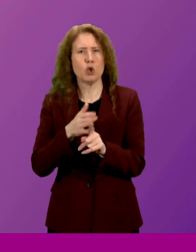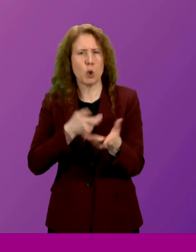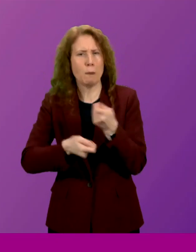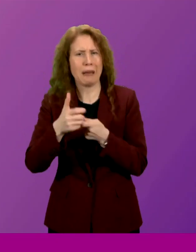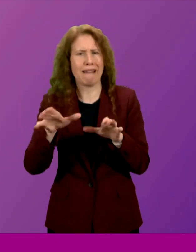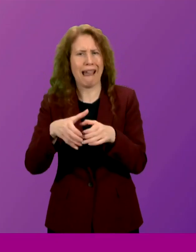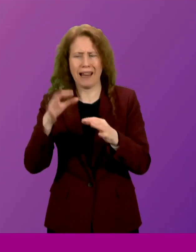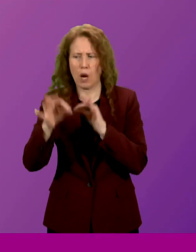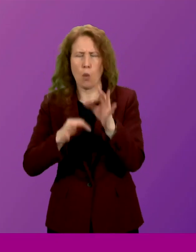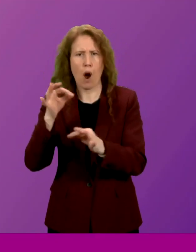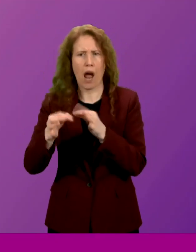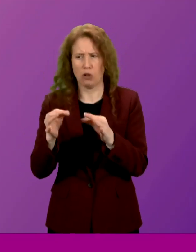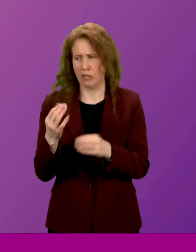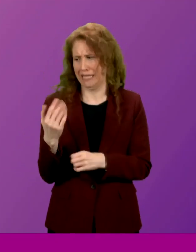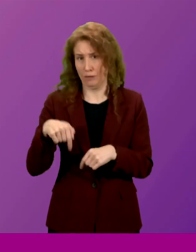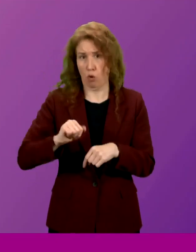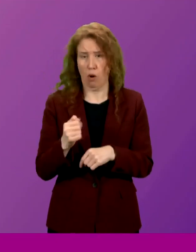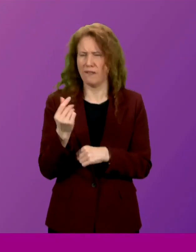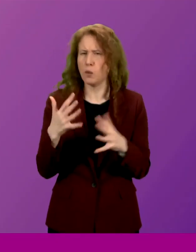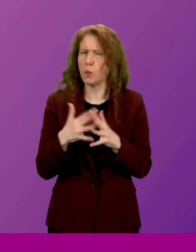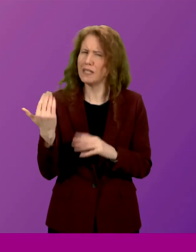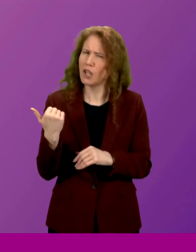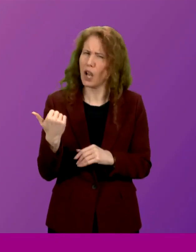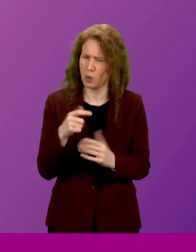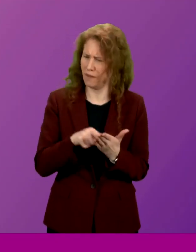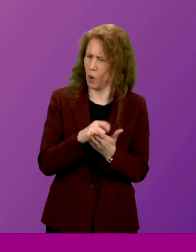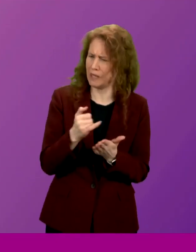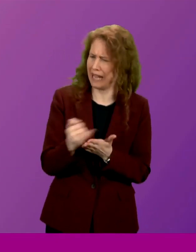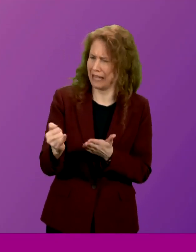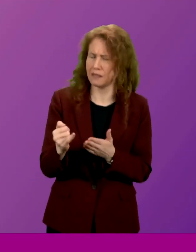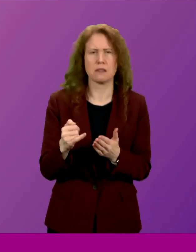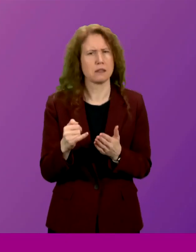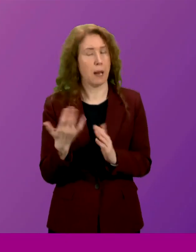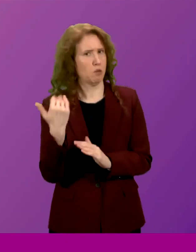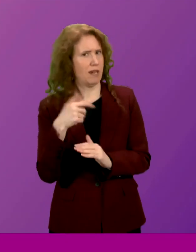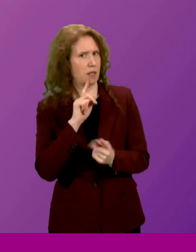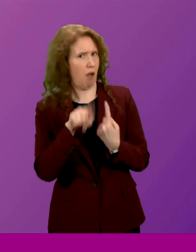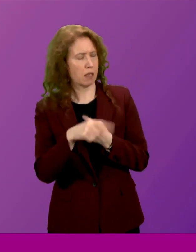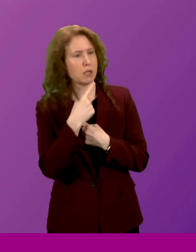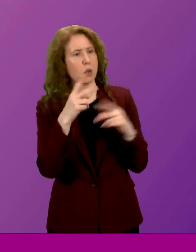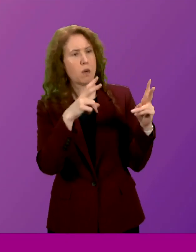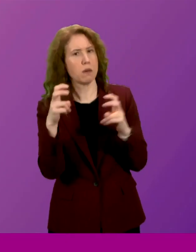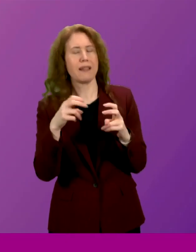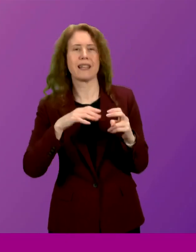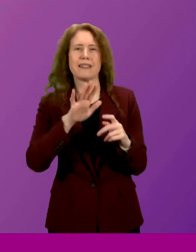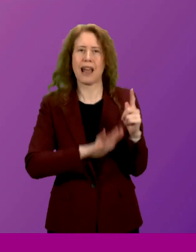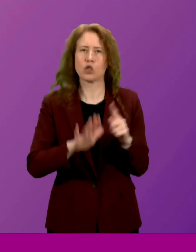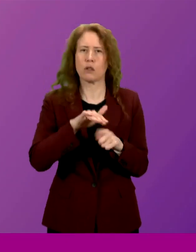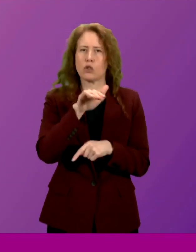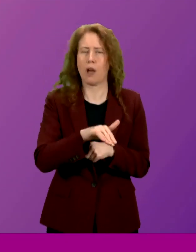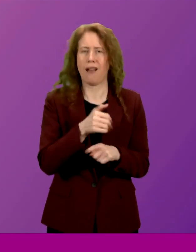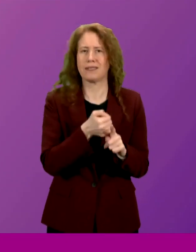Scotland just a matter of weeks ago. And in a previous answer, he cited the National Child Sexual Abuse